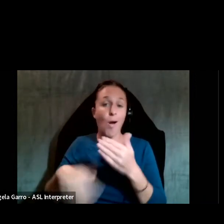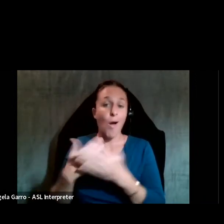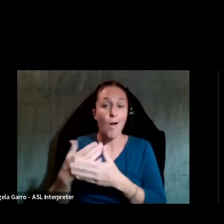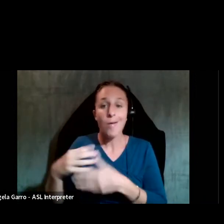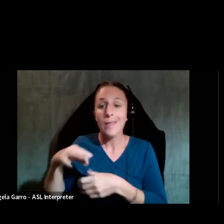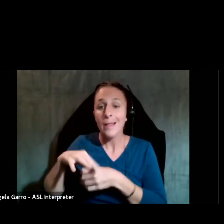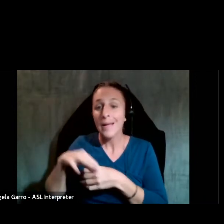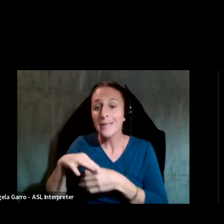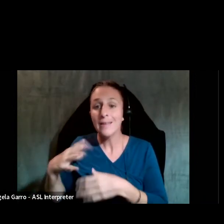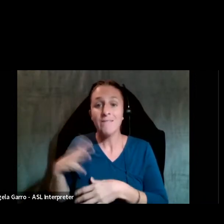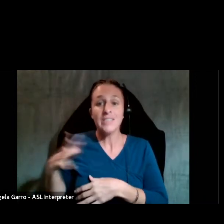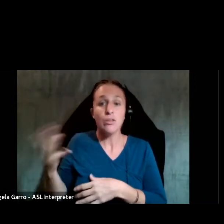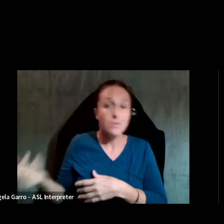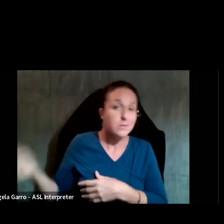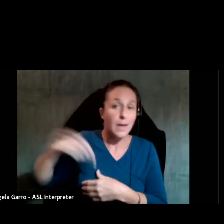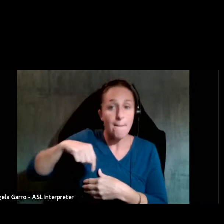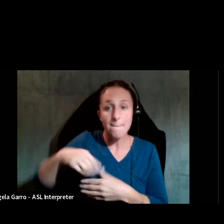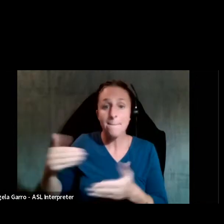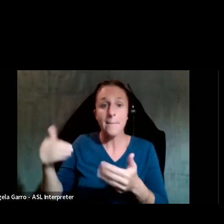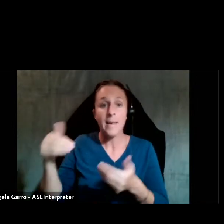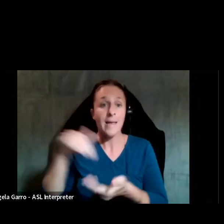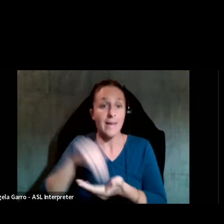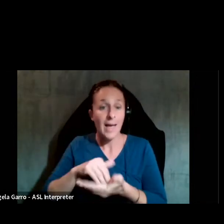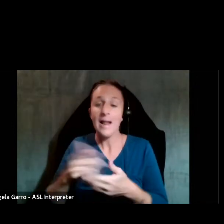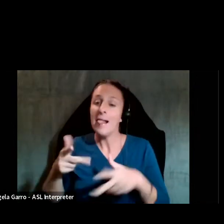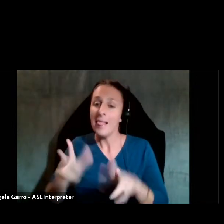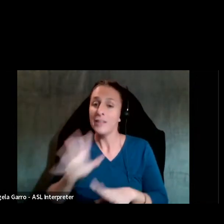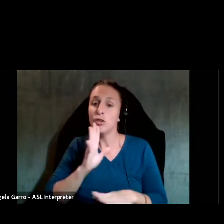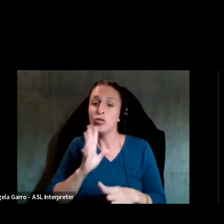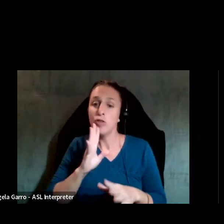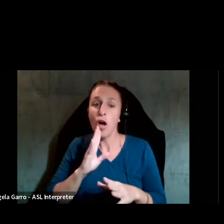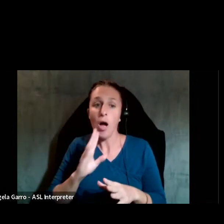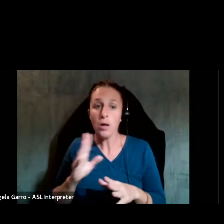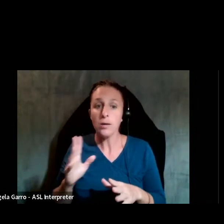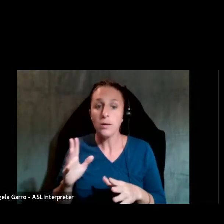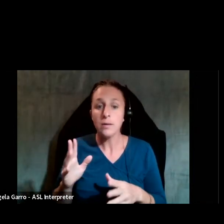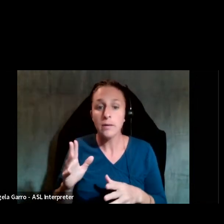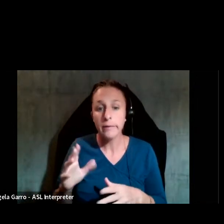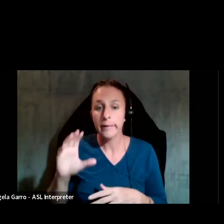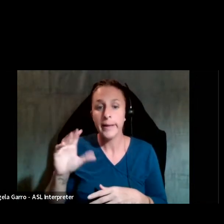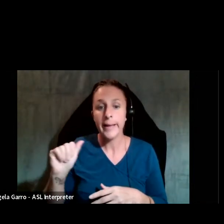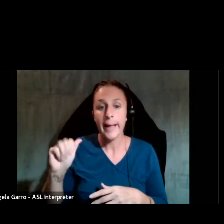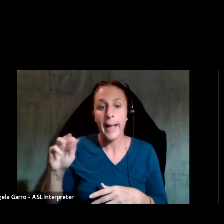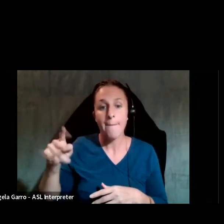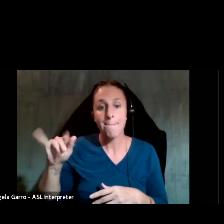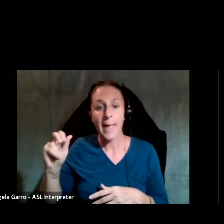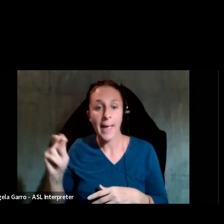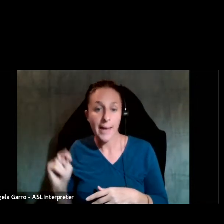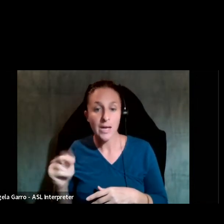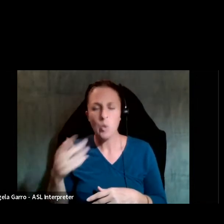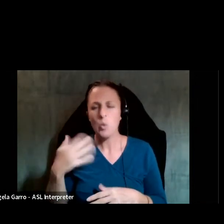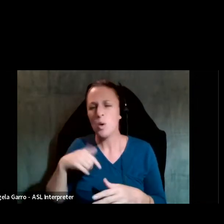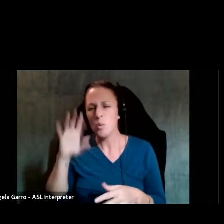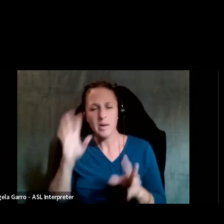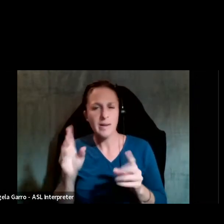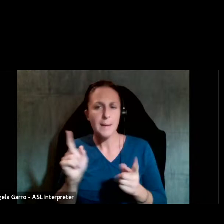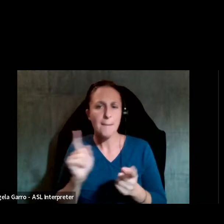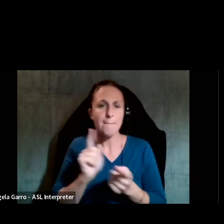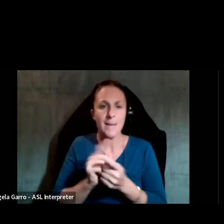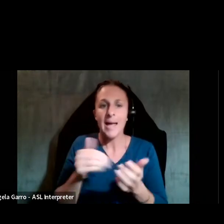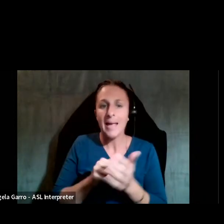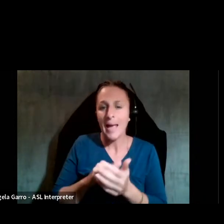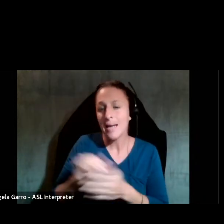back together under a Let's Talk campaign, where we'll meet again, most likely in January and then in